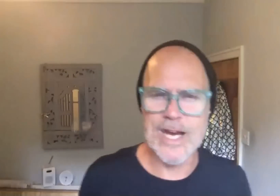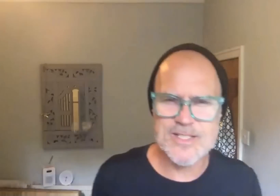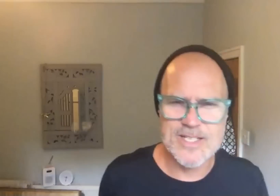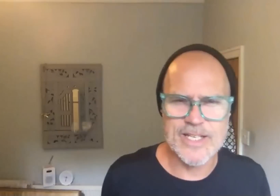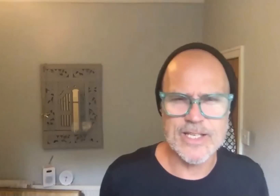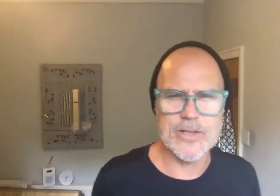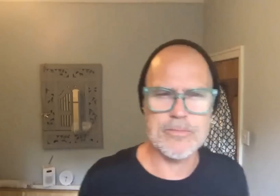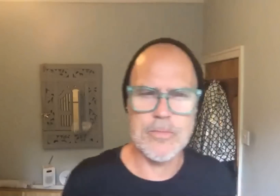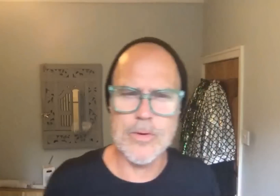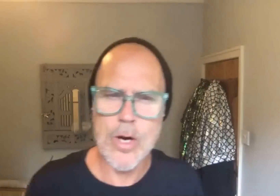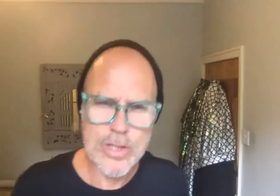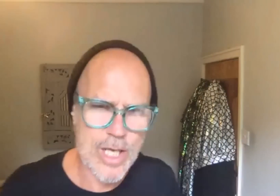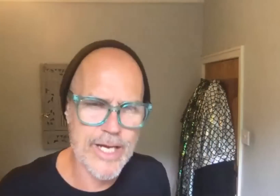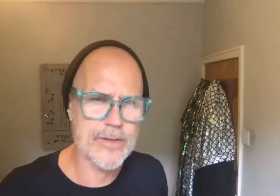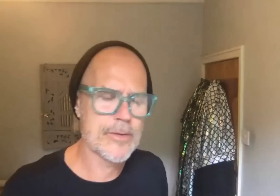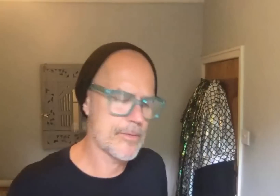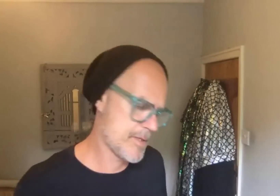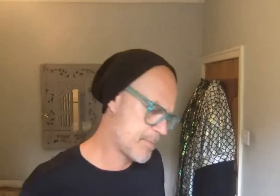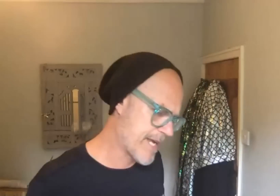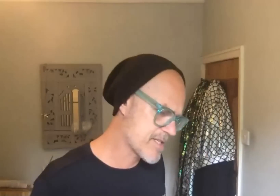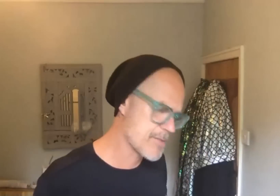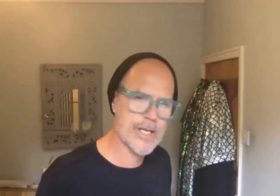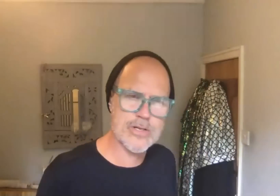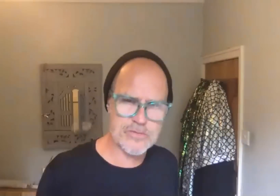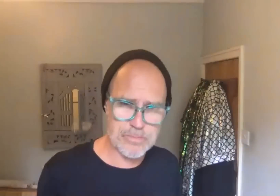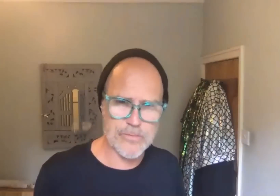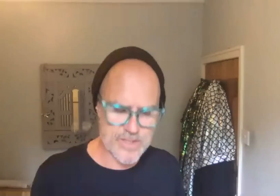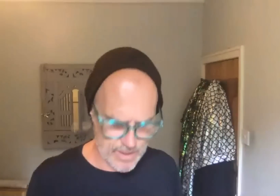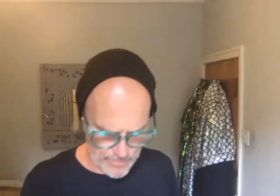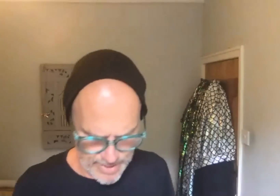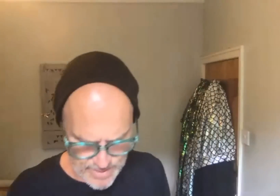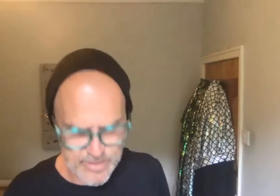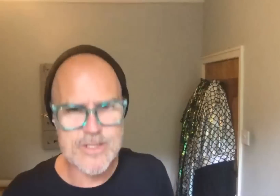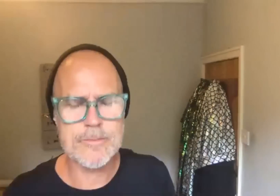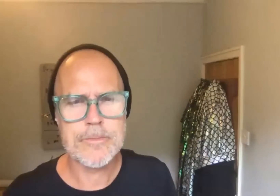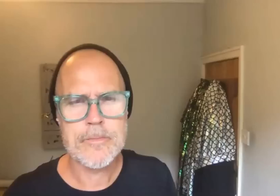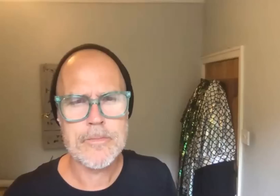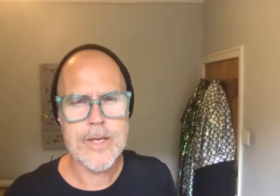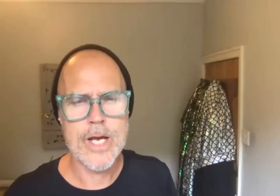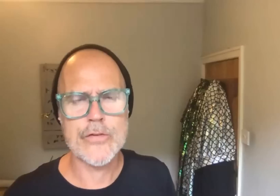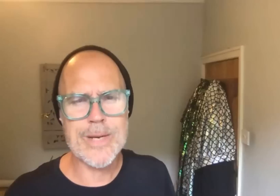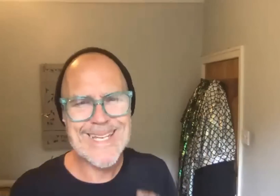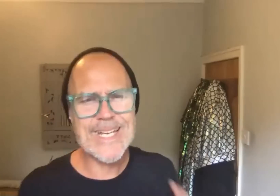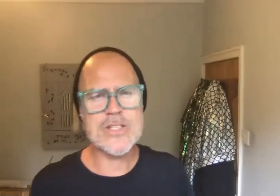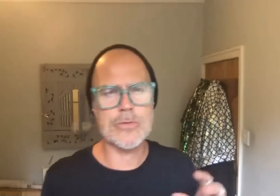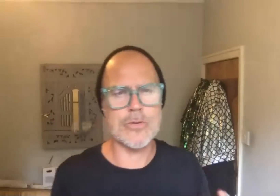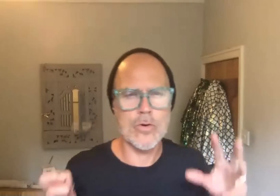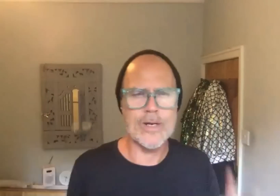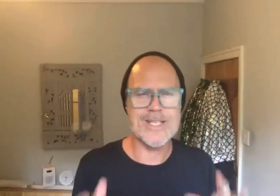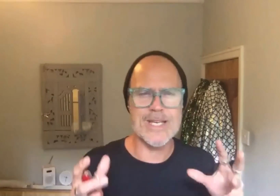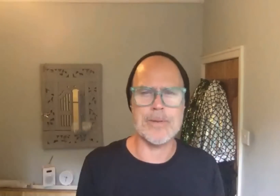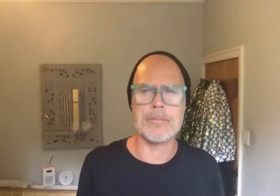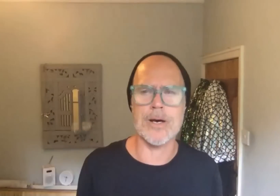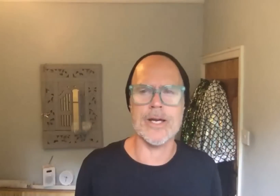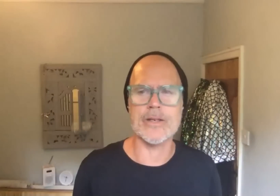not accessing online spaces because of poverty and other reasons. And so we need to